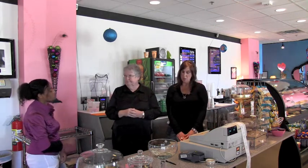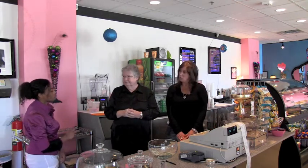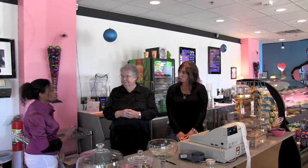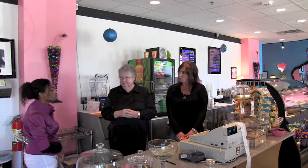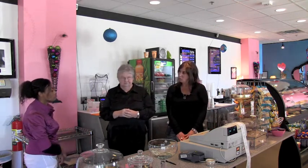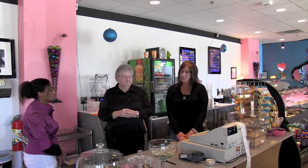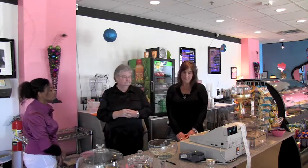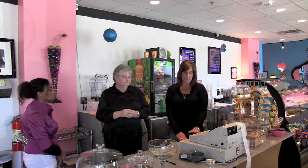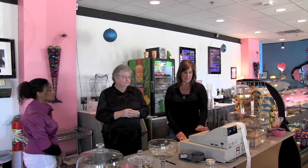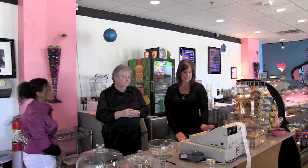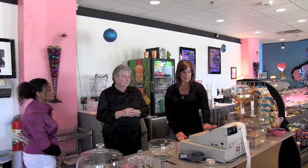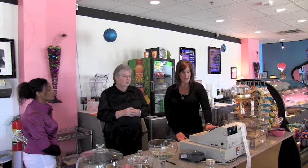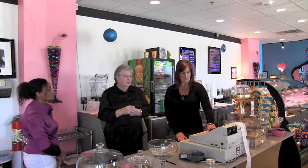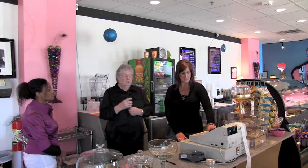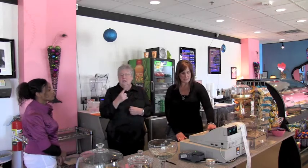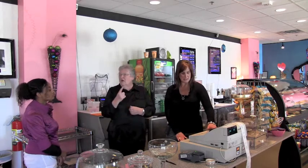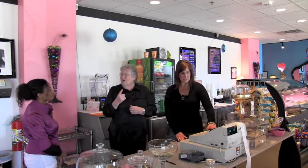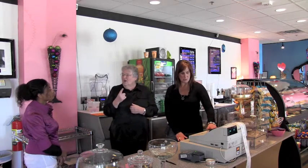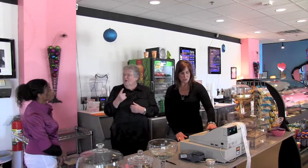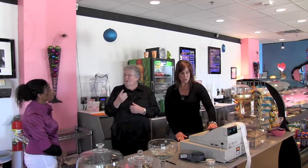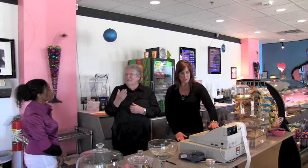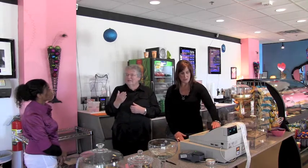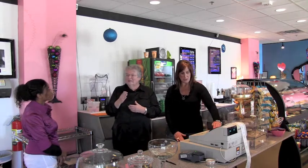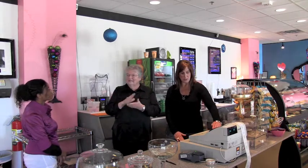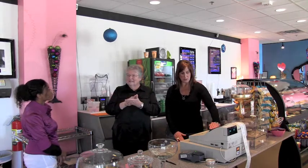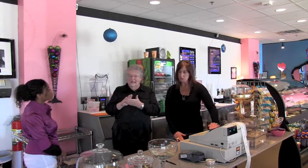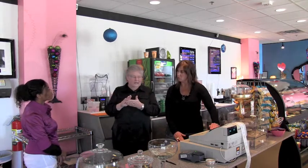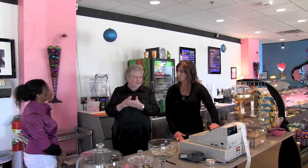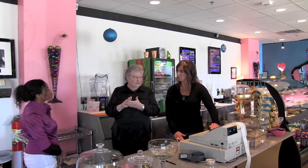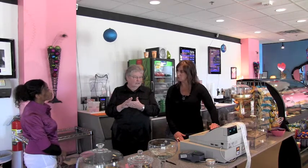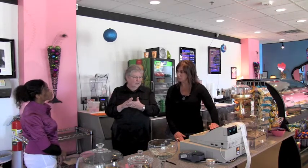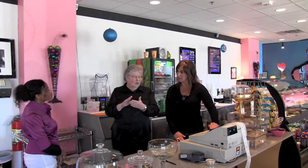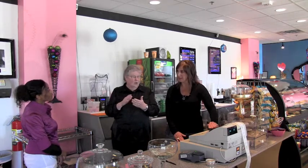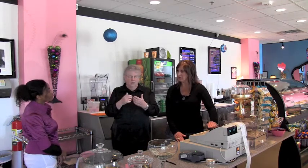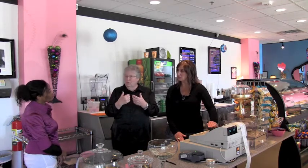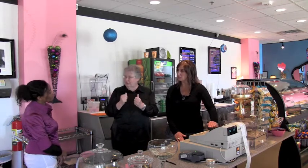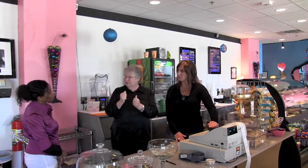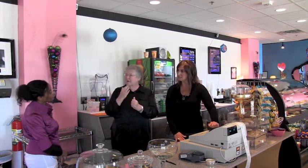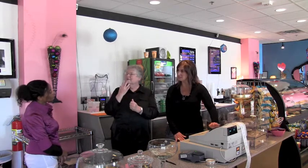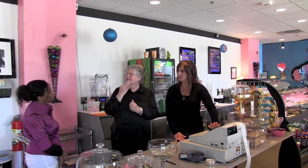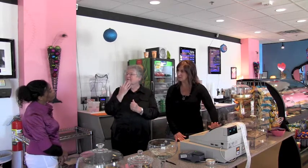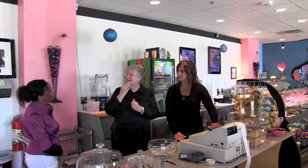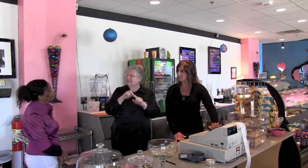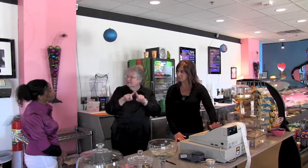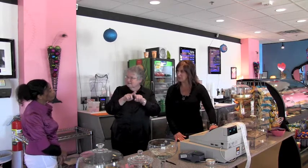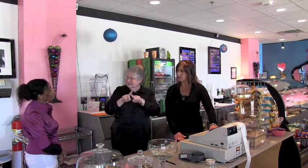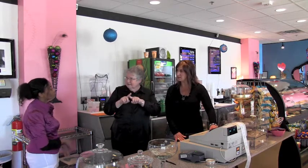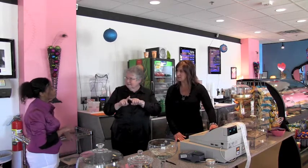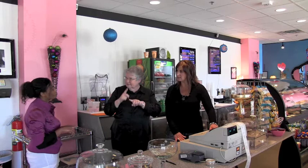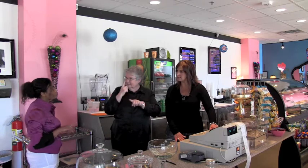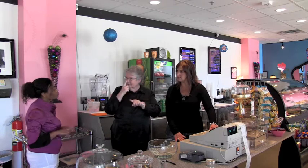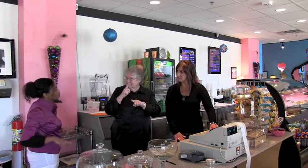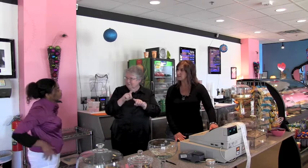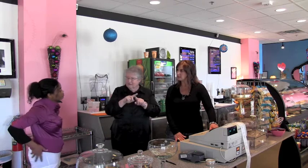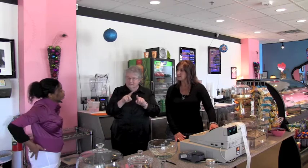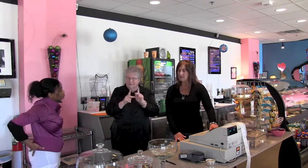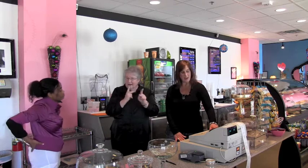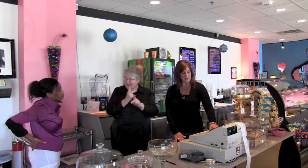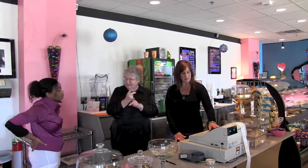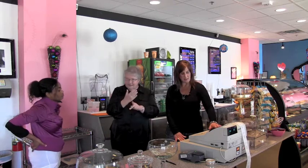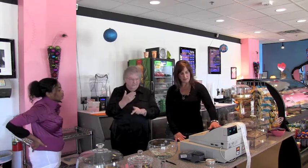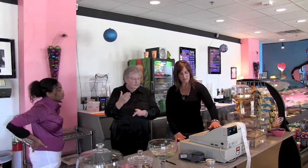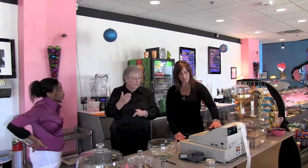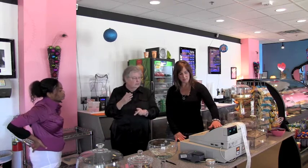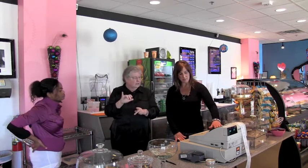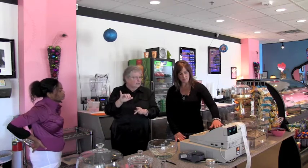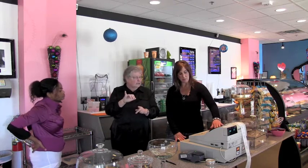And one thing that's nice is we try to color code the categories of the products.